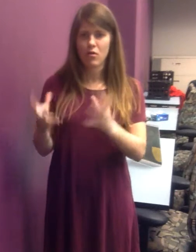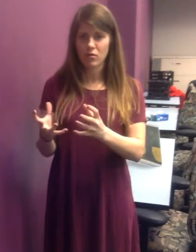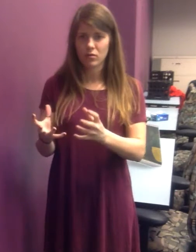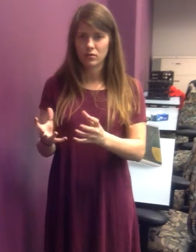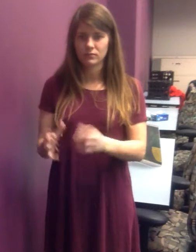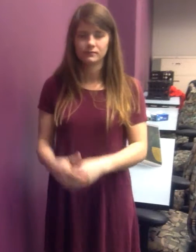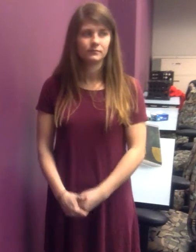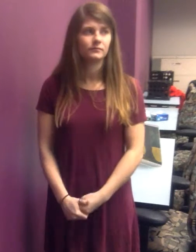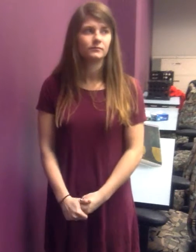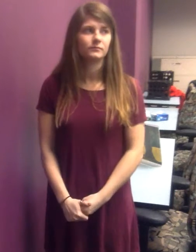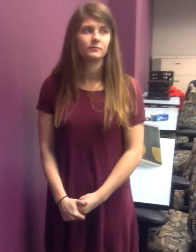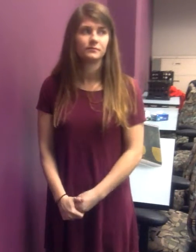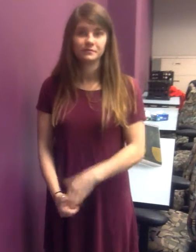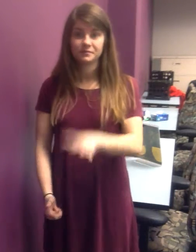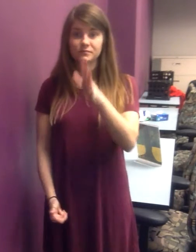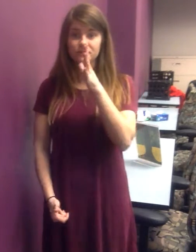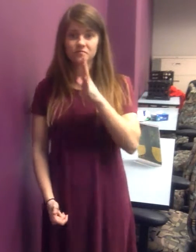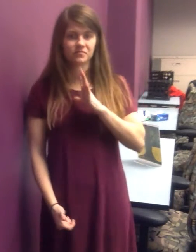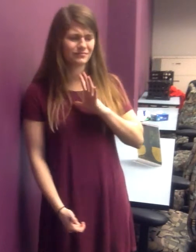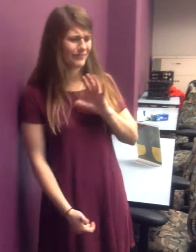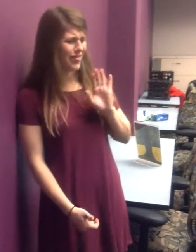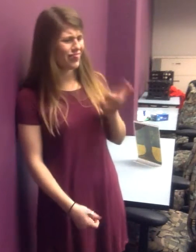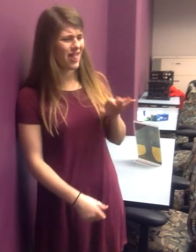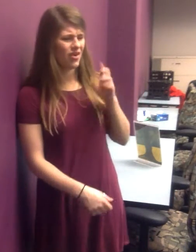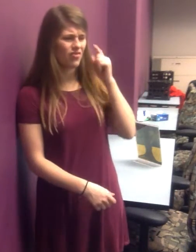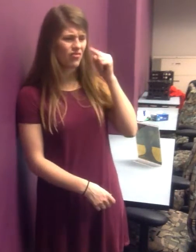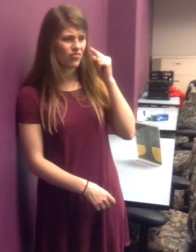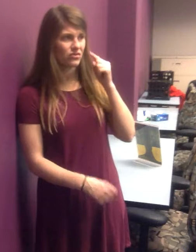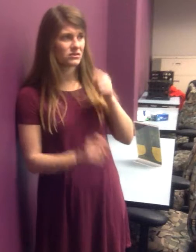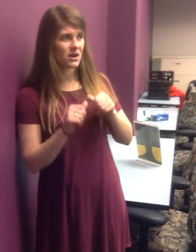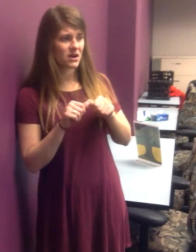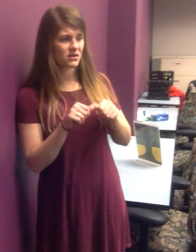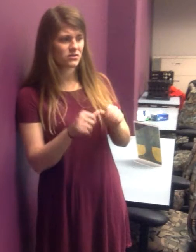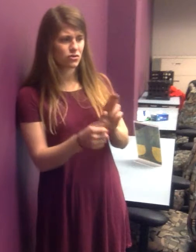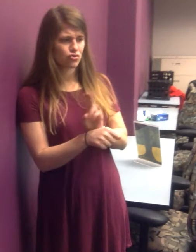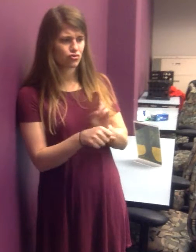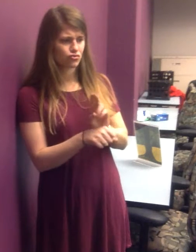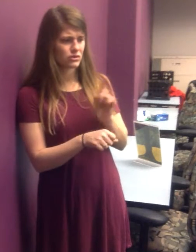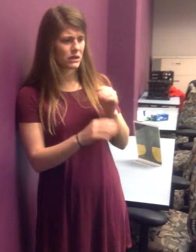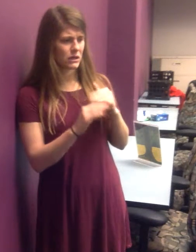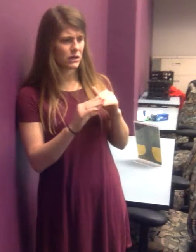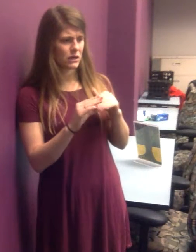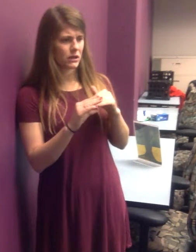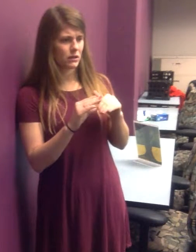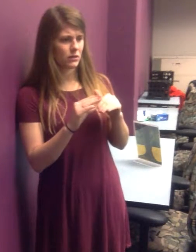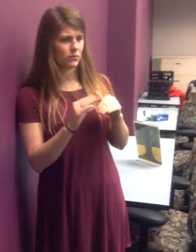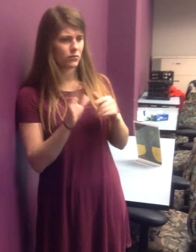those emails as evidence that global warming is not real is inaccurate. By continuing to use